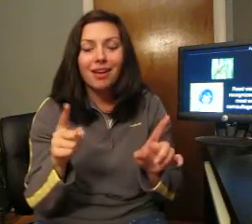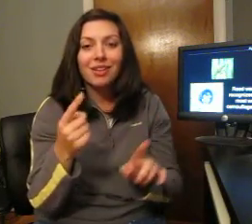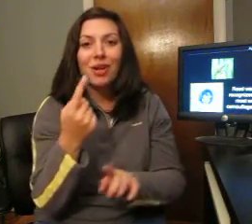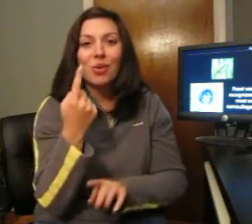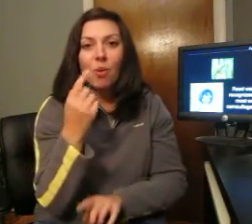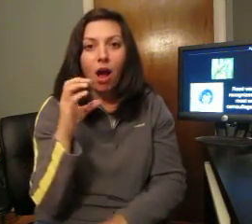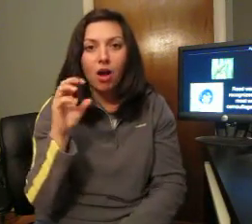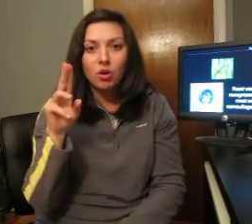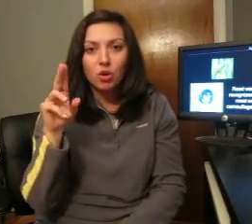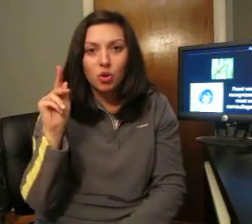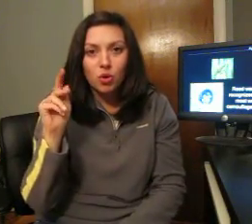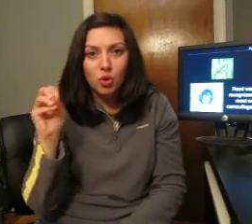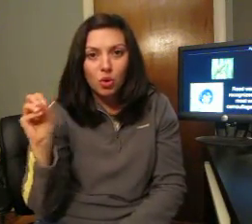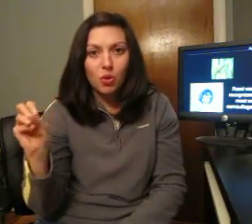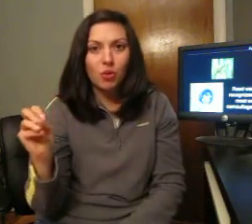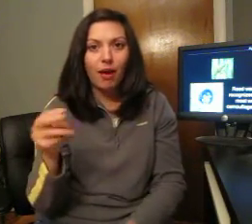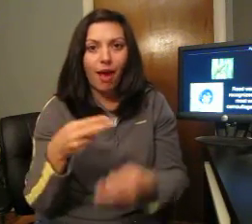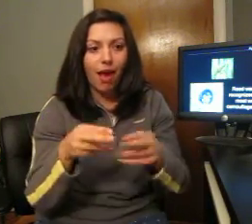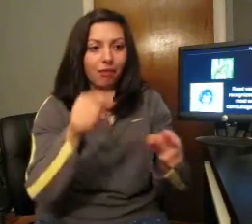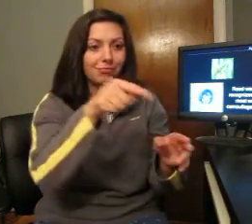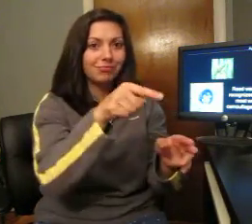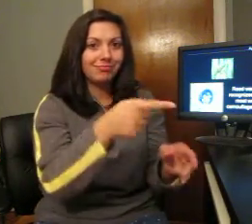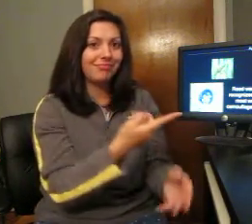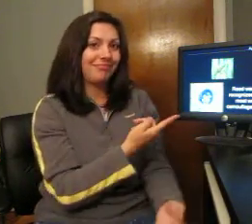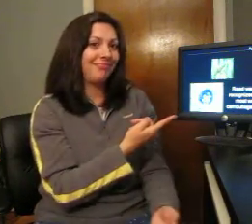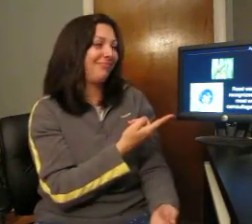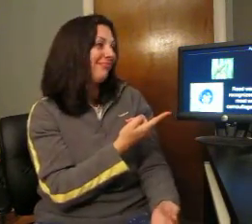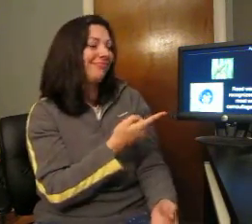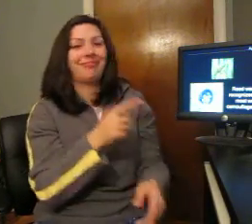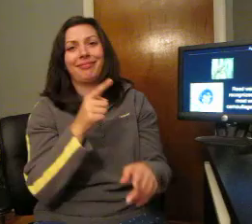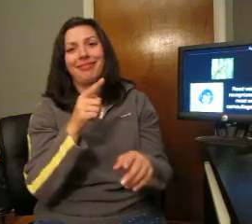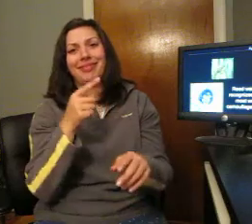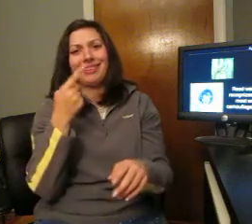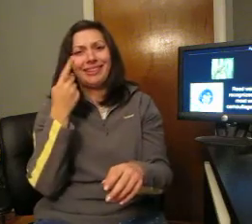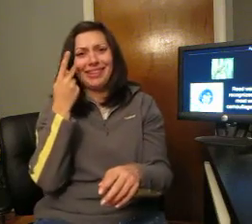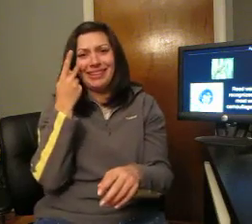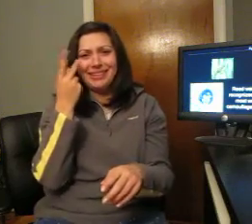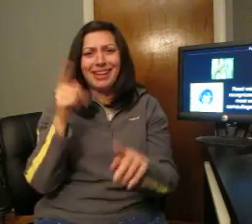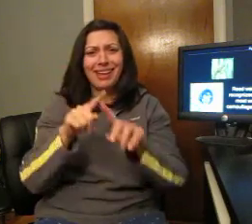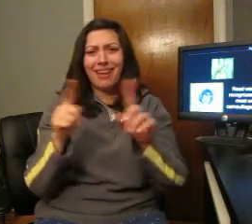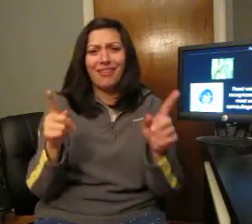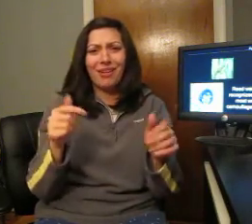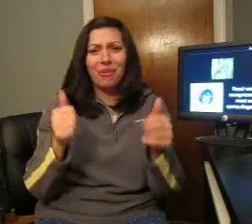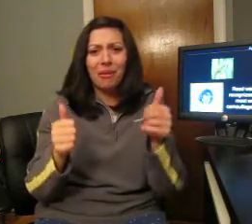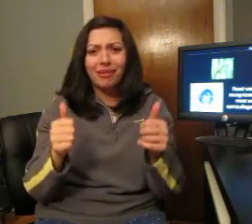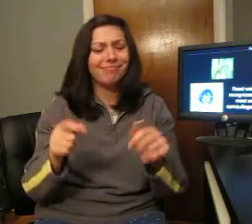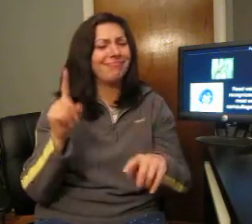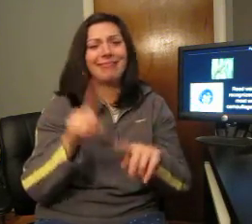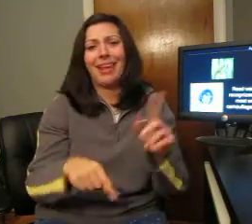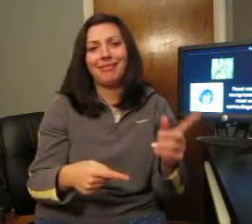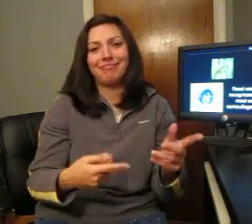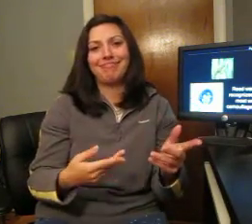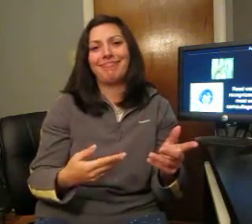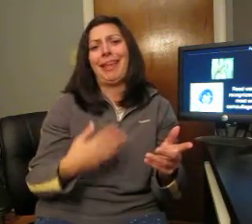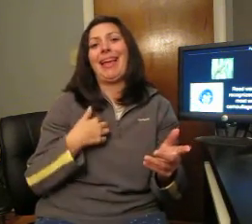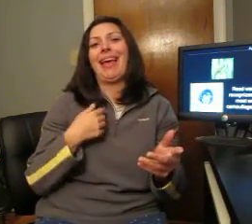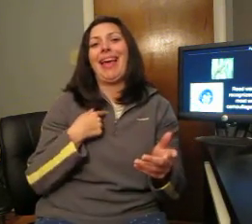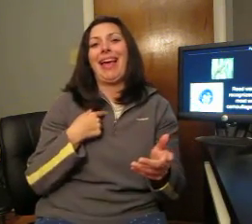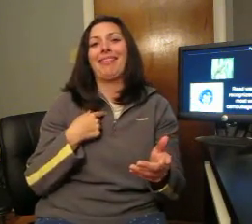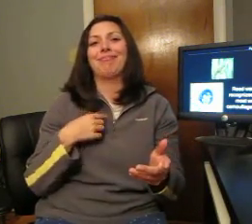I can't even tell from this distance which one it is. I just know because I looked it up beforehand. But you can see that the cuckoo